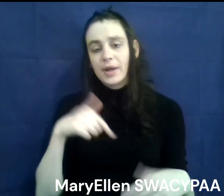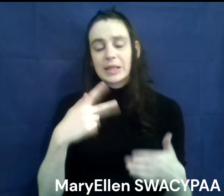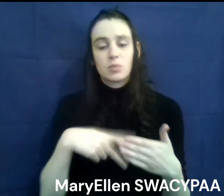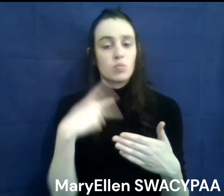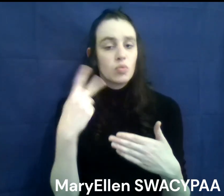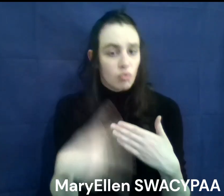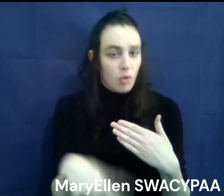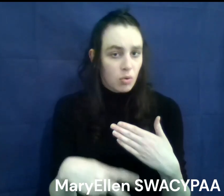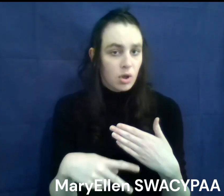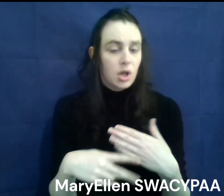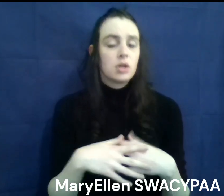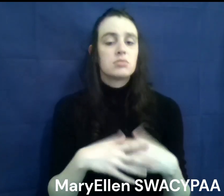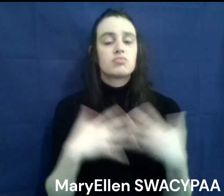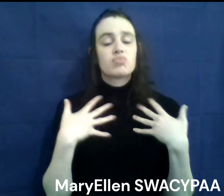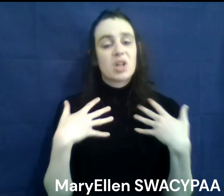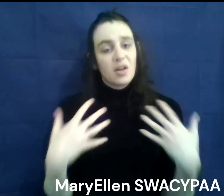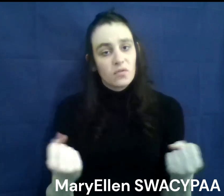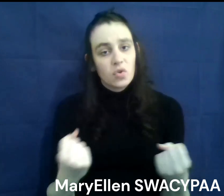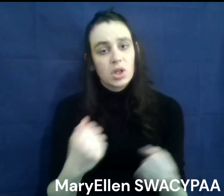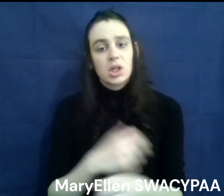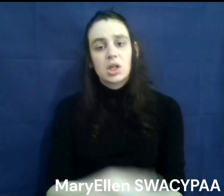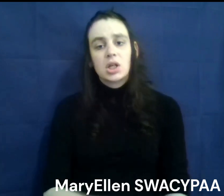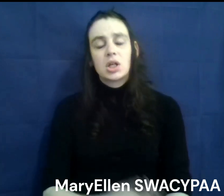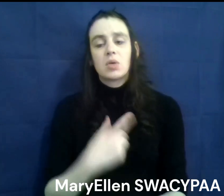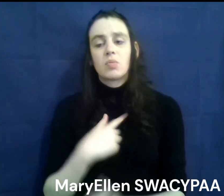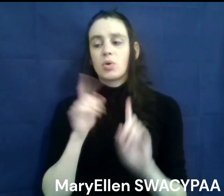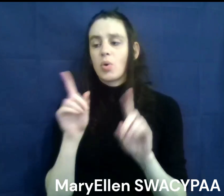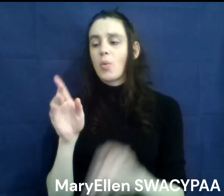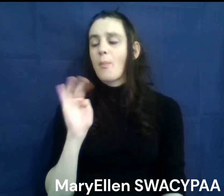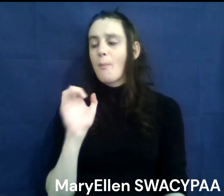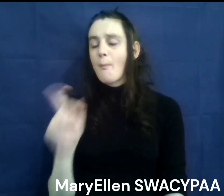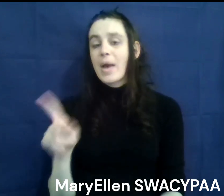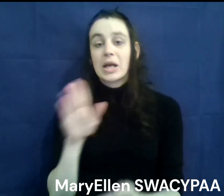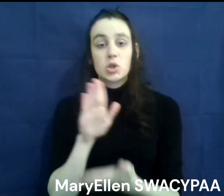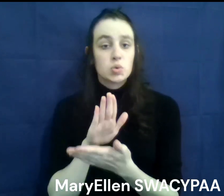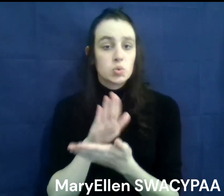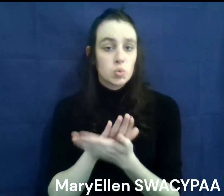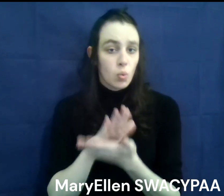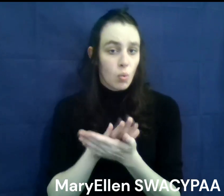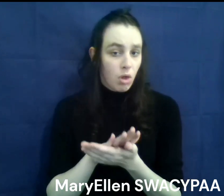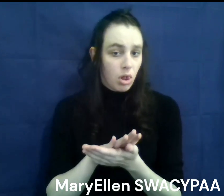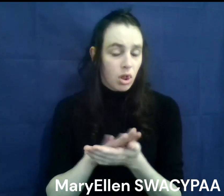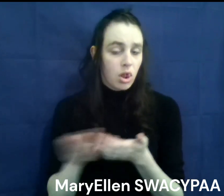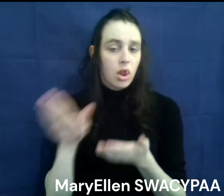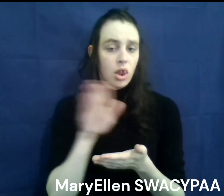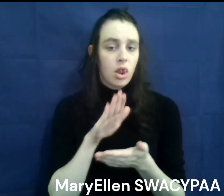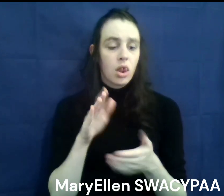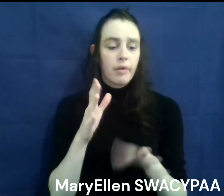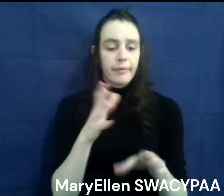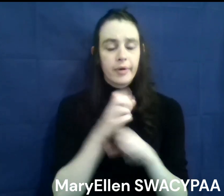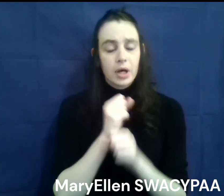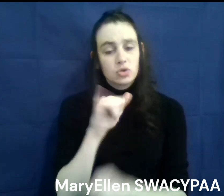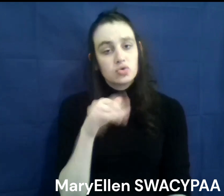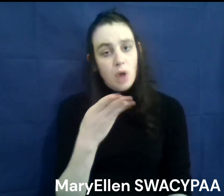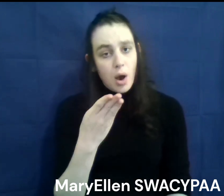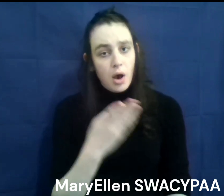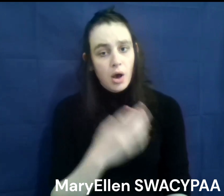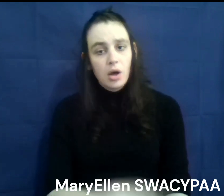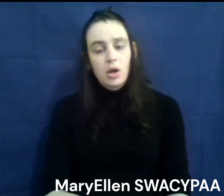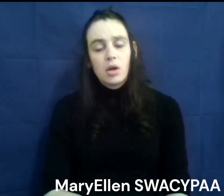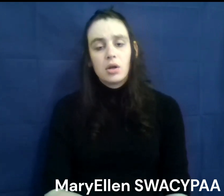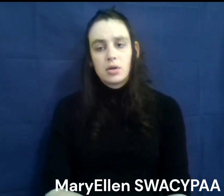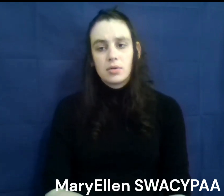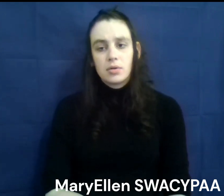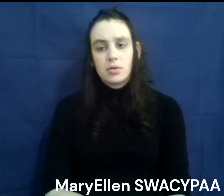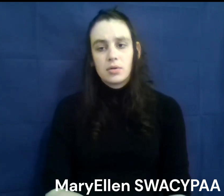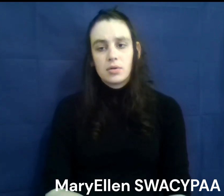recovery. I went back to school. I got a job, and this job actually